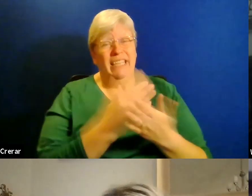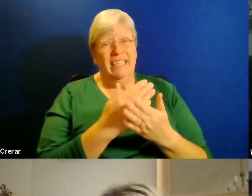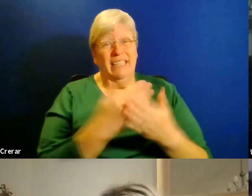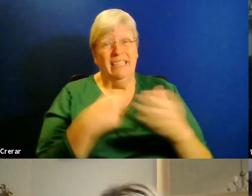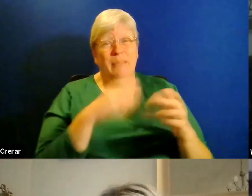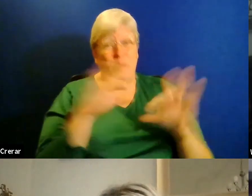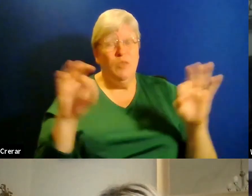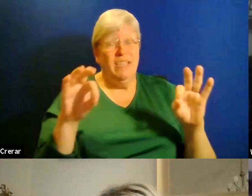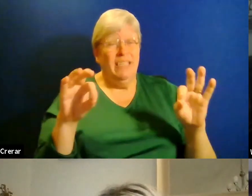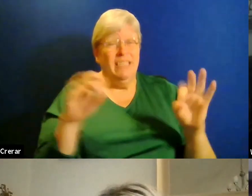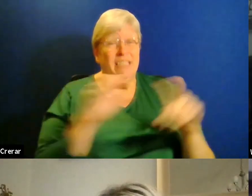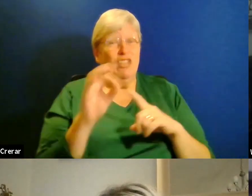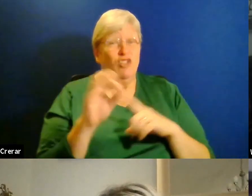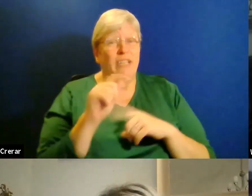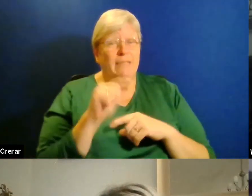scene and that. So